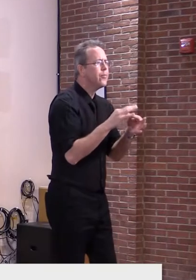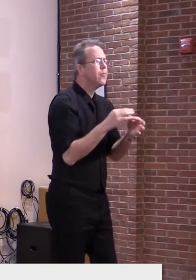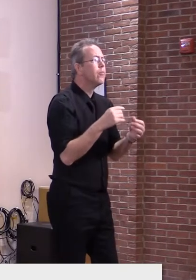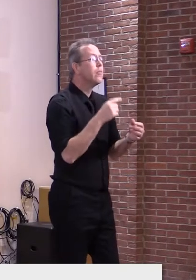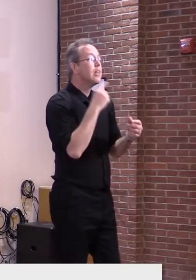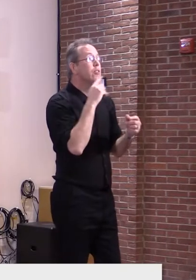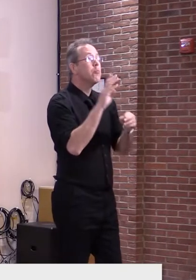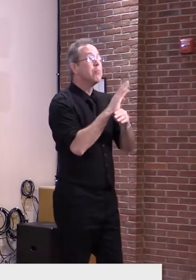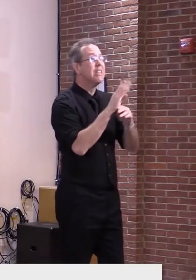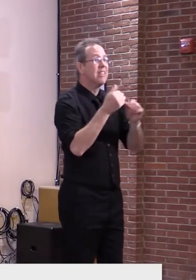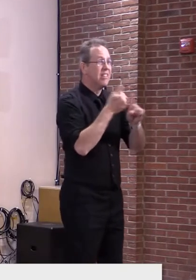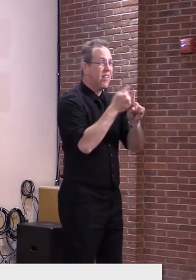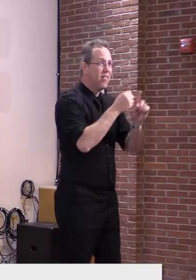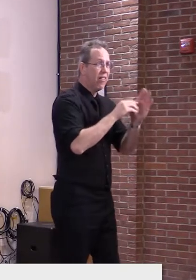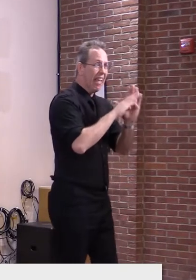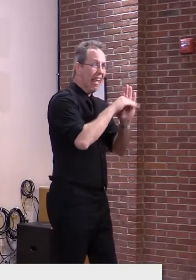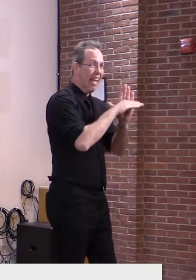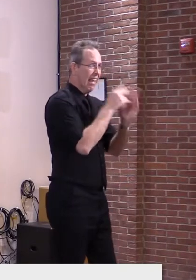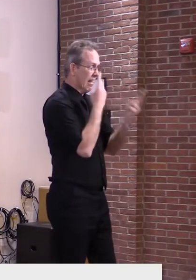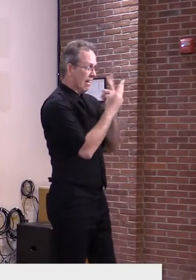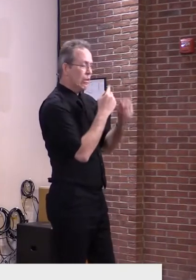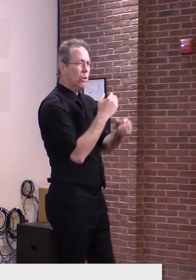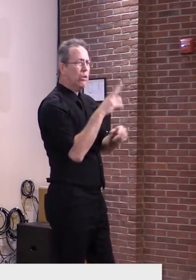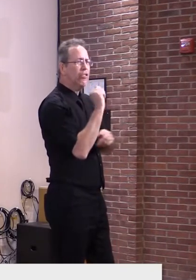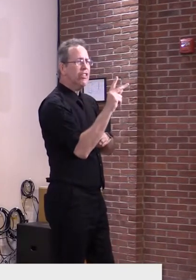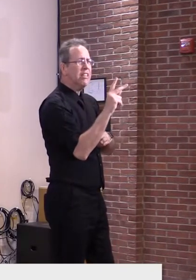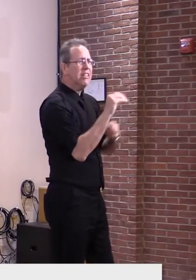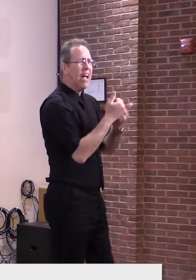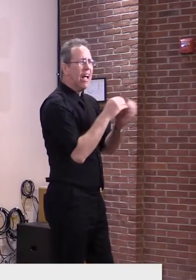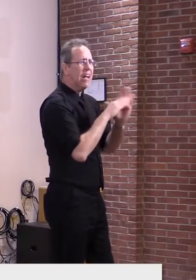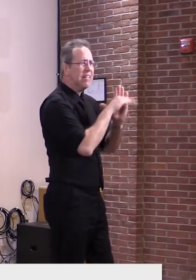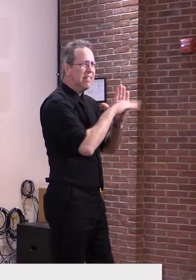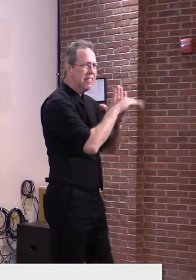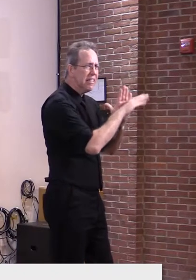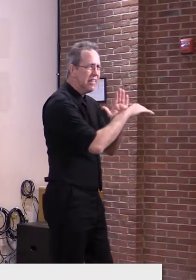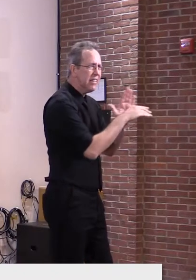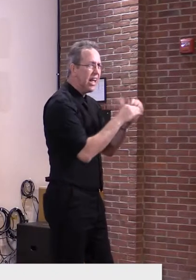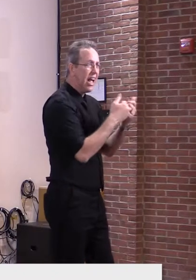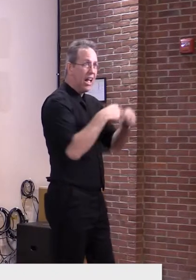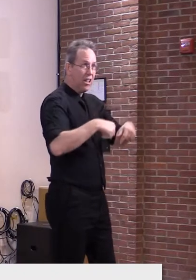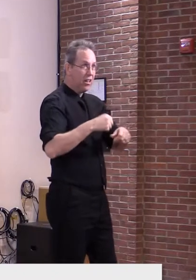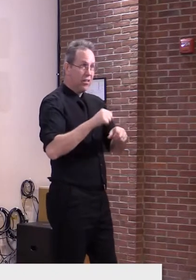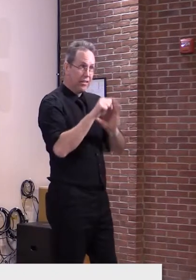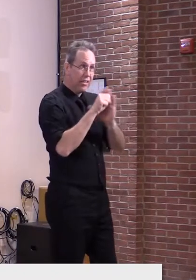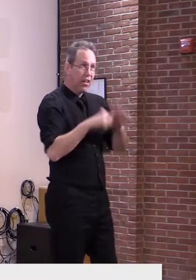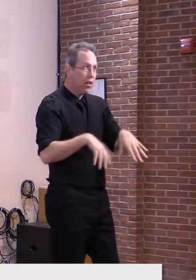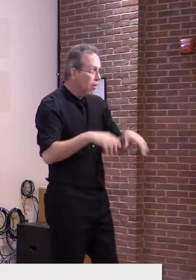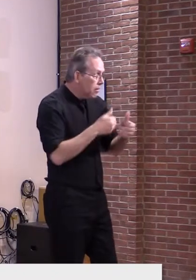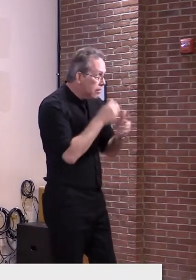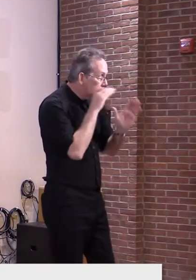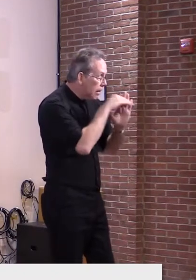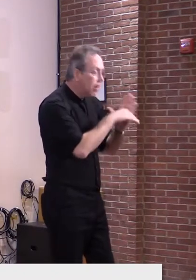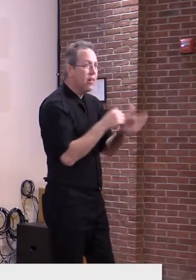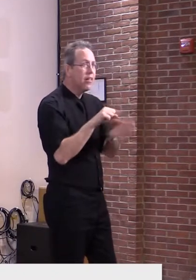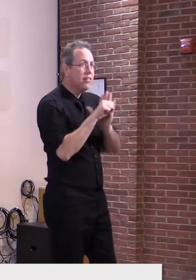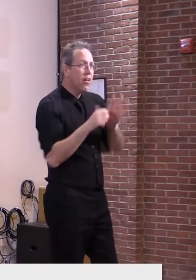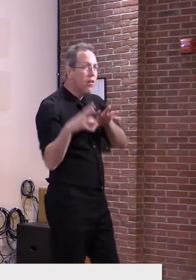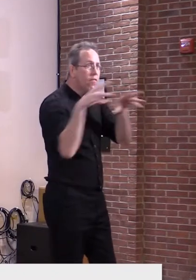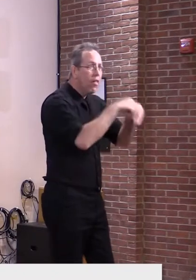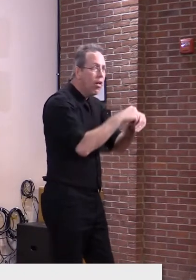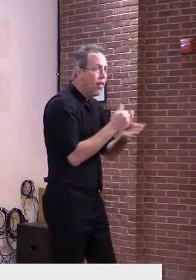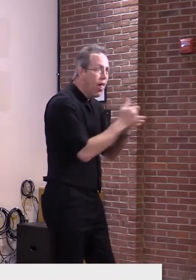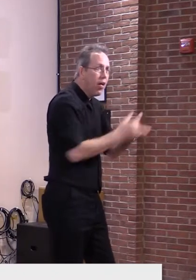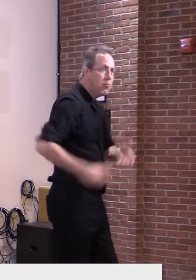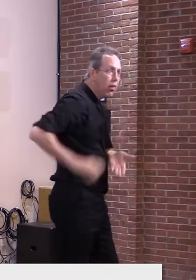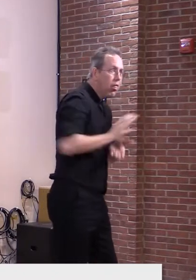now, then we can't expect the state to step up to the plate and pay everything. There has to be a sharing process. It takes